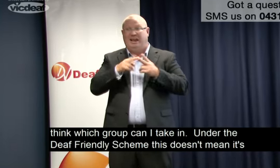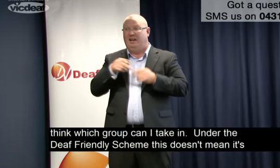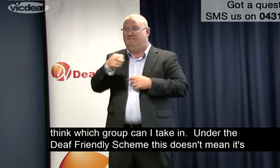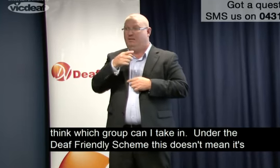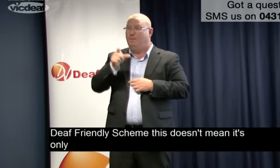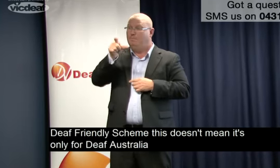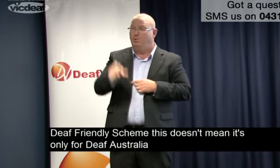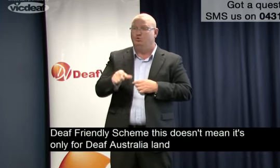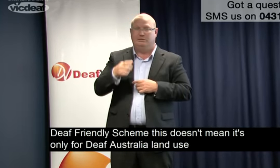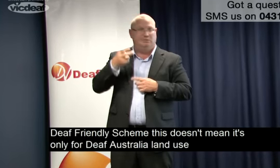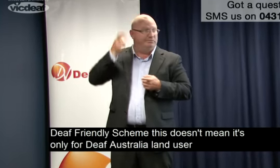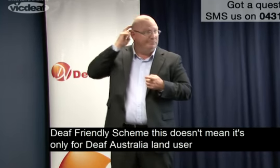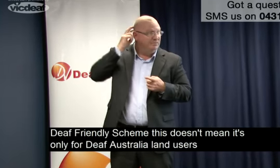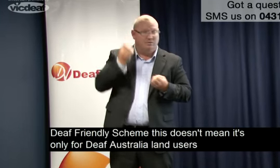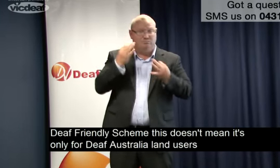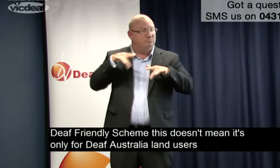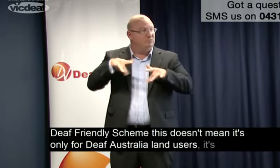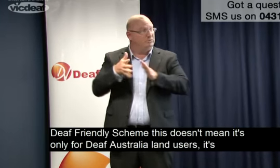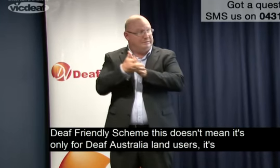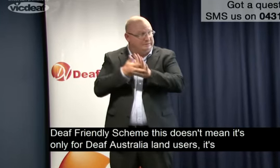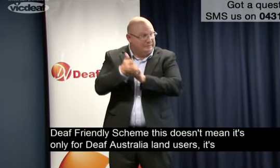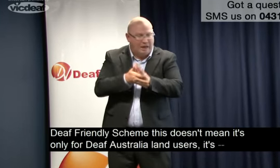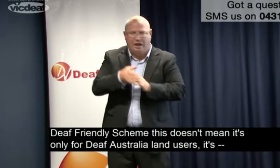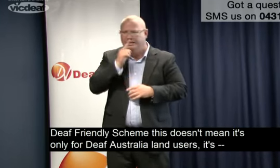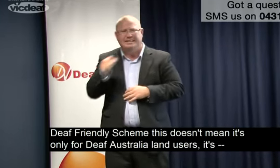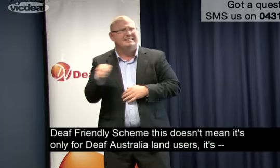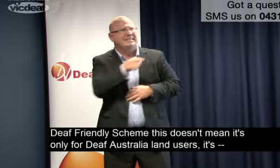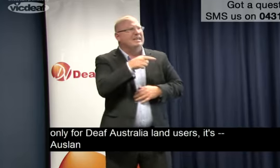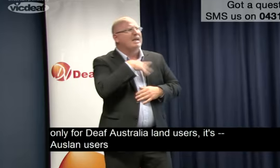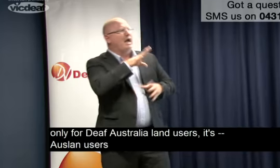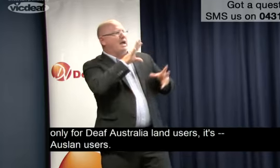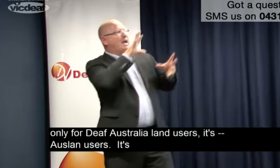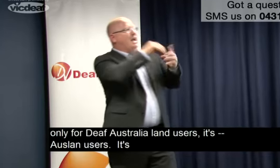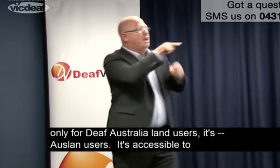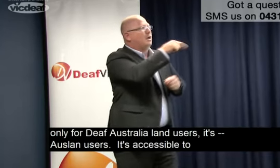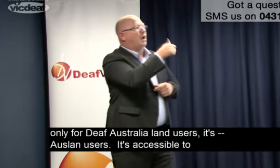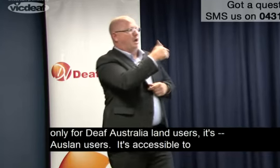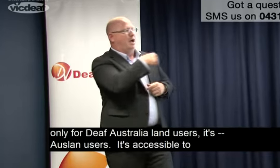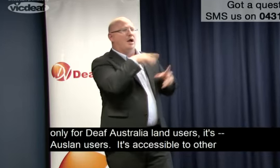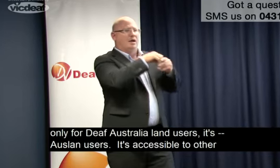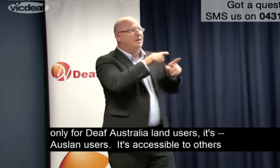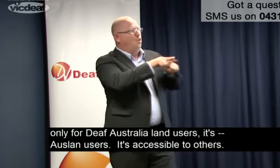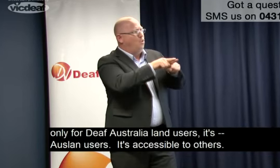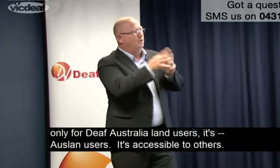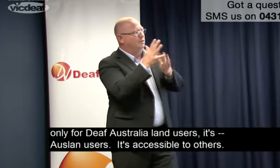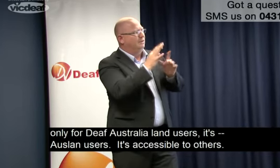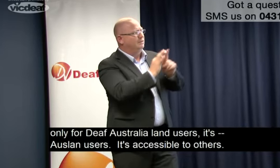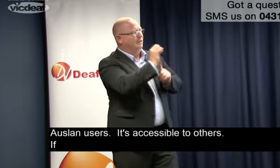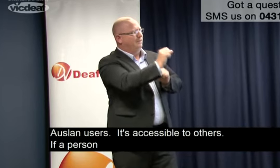learn Auslan. So if a person does have a cochlear implant who may not be fluent in sign language, they can be part of us and